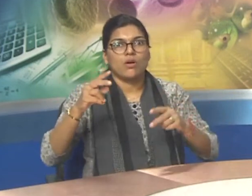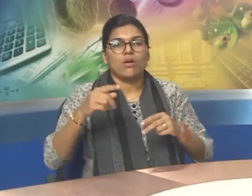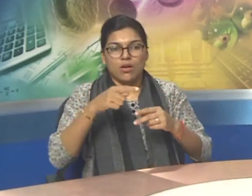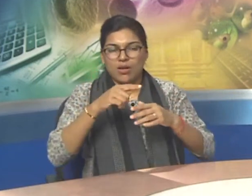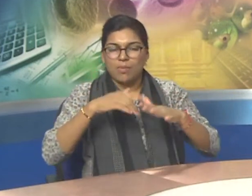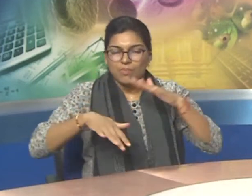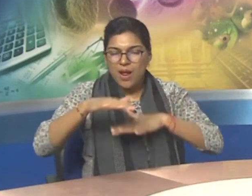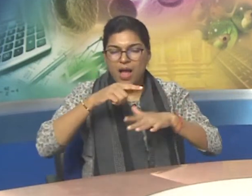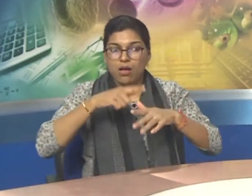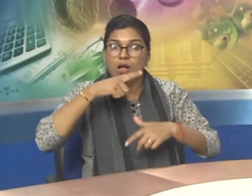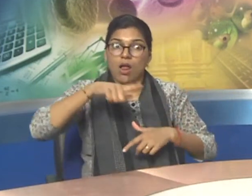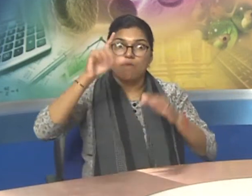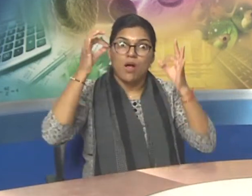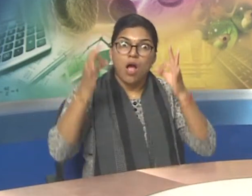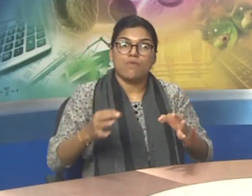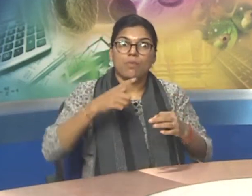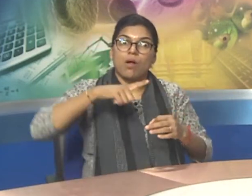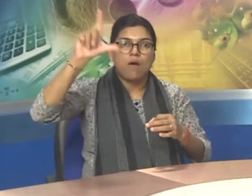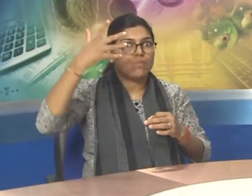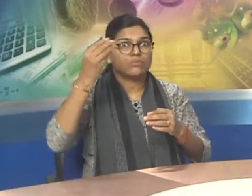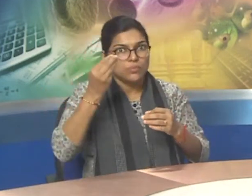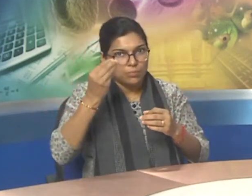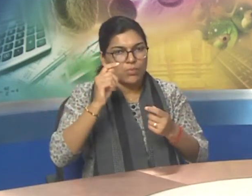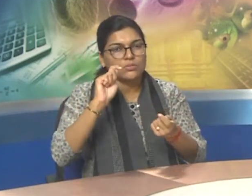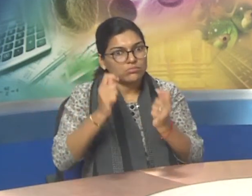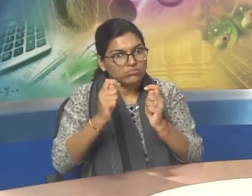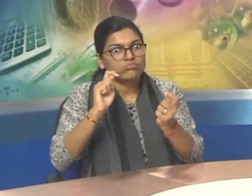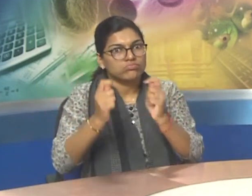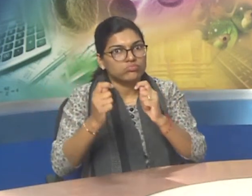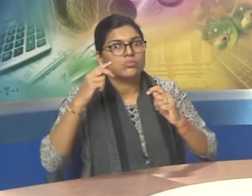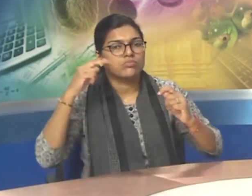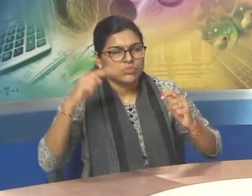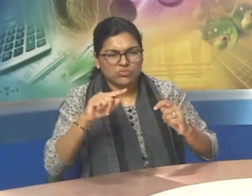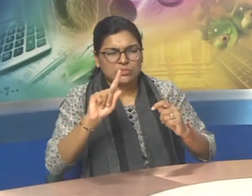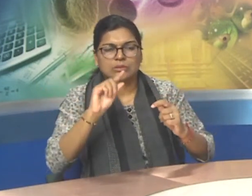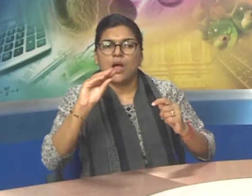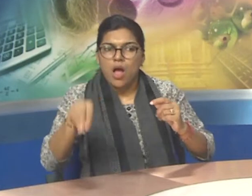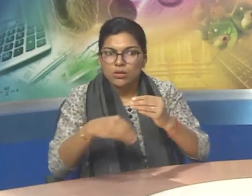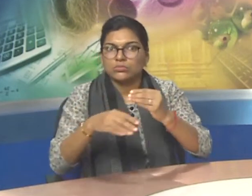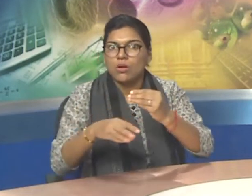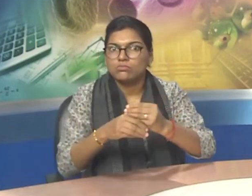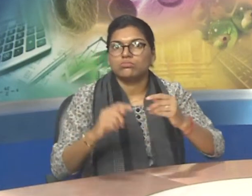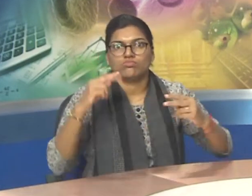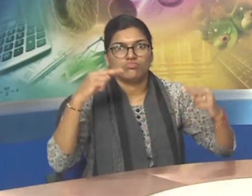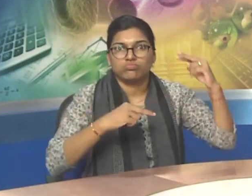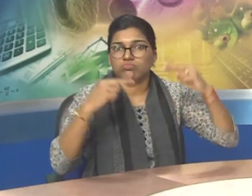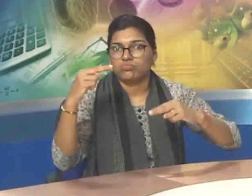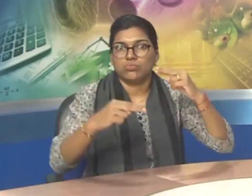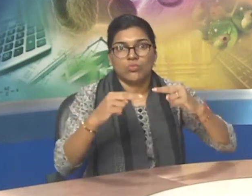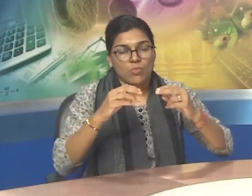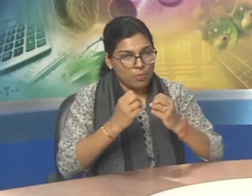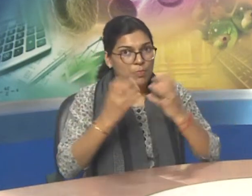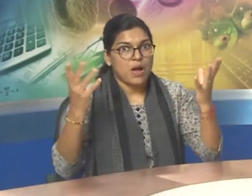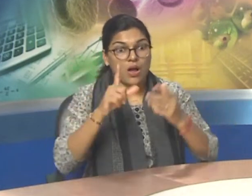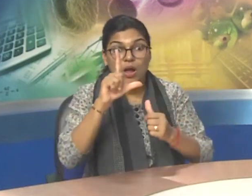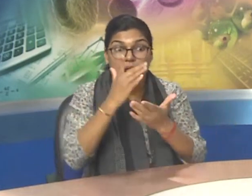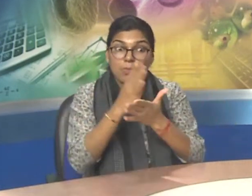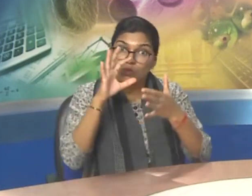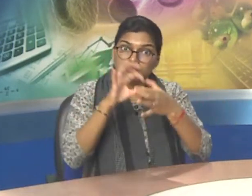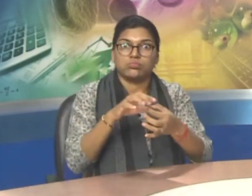laws and also the implementation of all these 5 laws in the library operations and